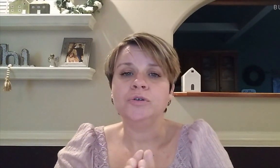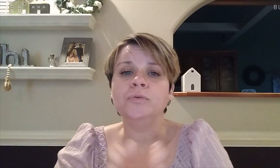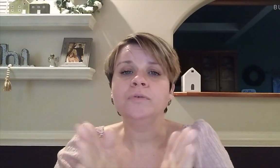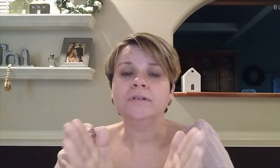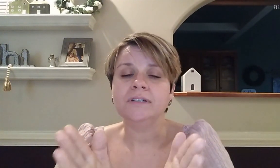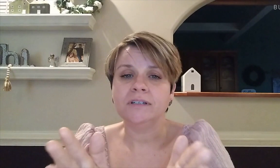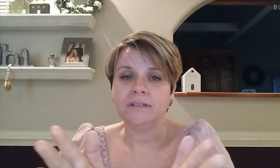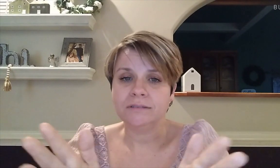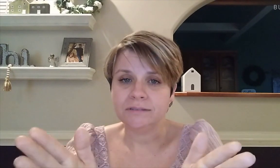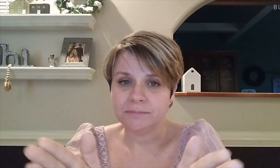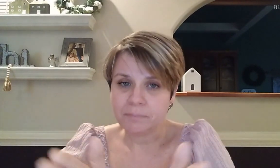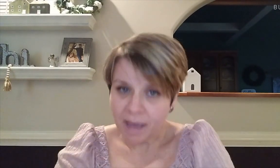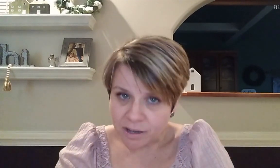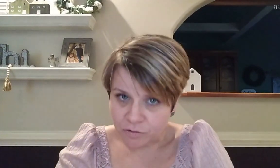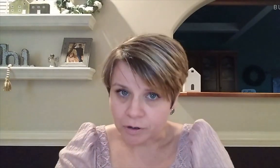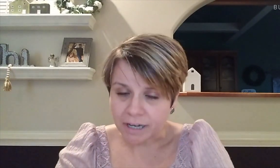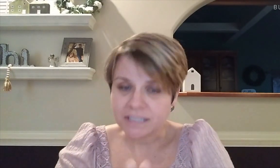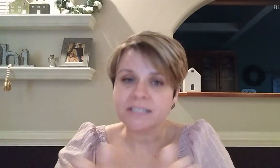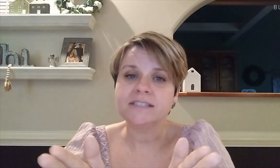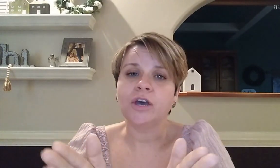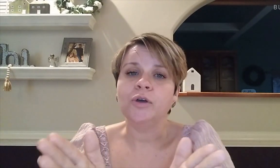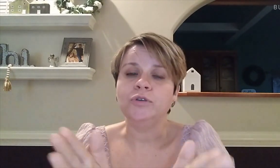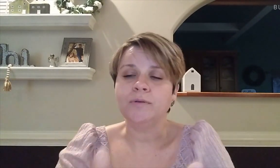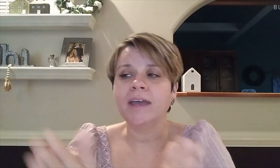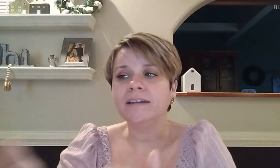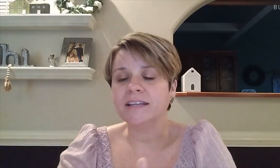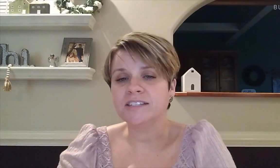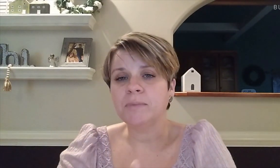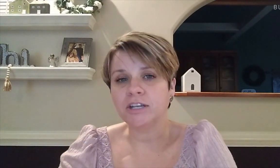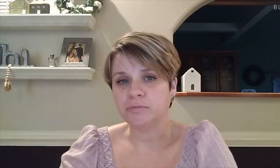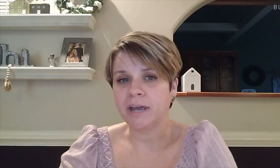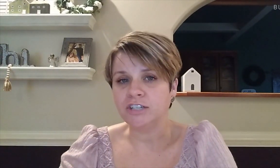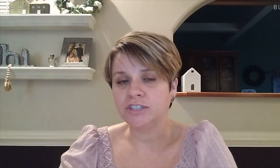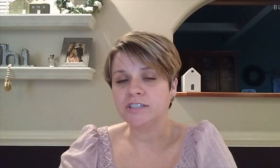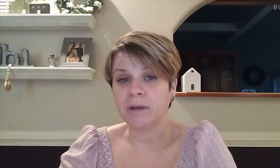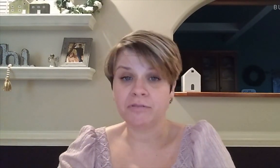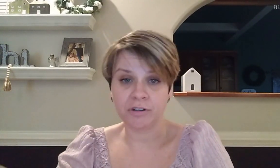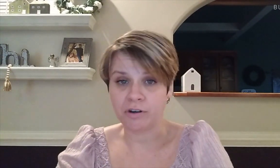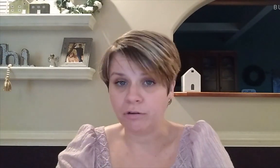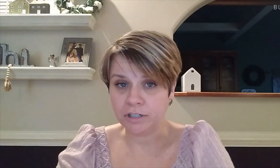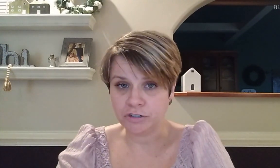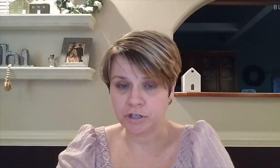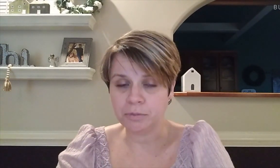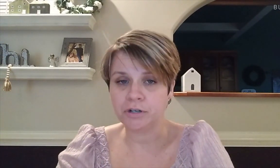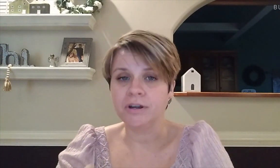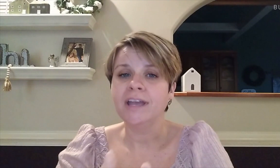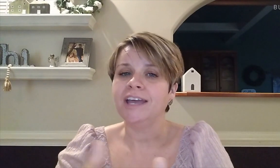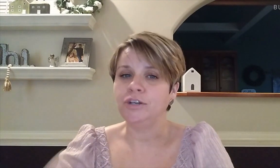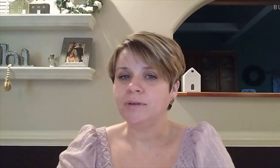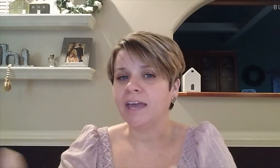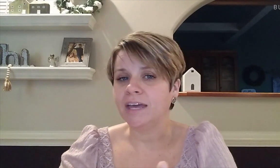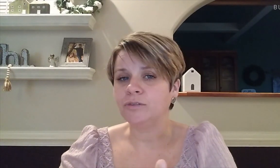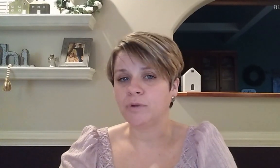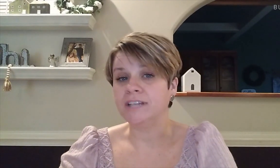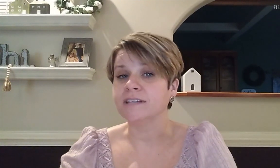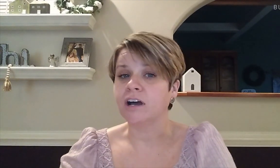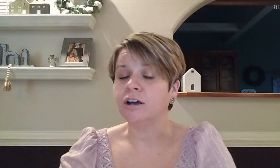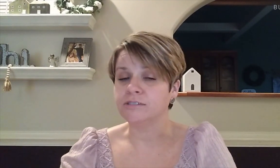to pay for it. So you can't expect your patient to pay for their own interpreter, and you can't raise the cost of